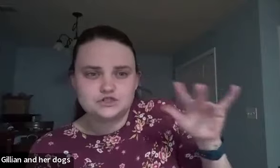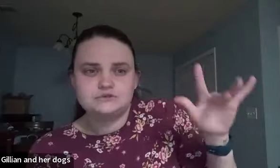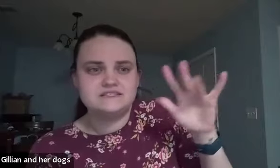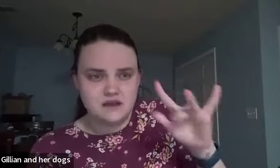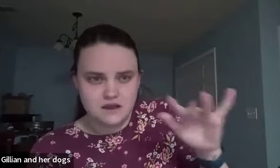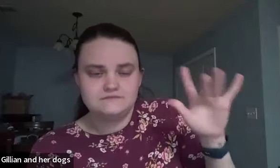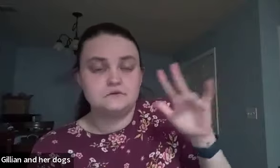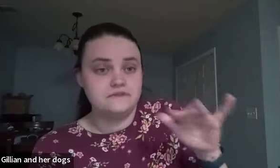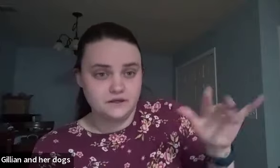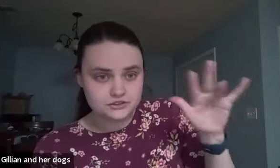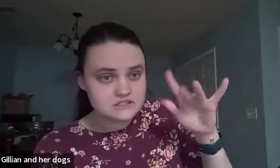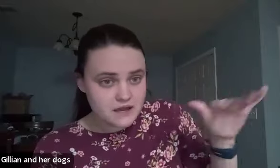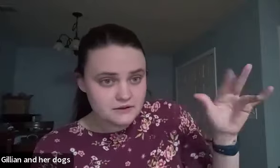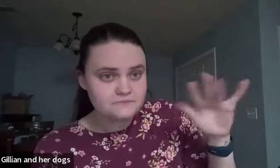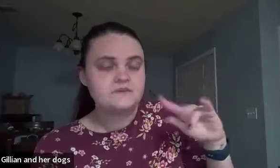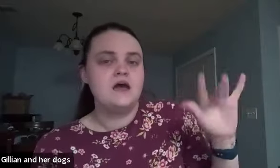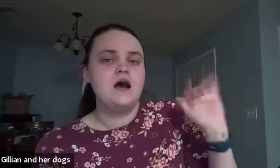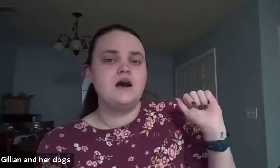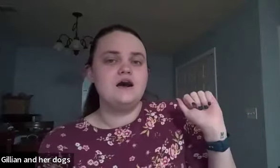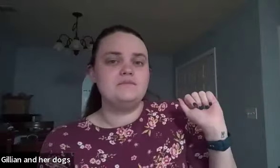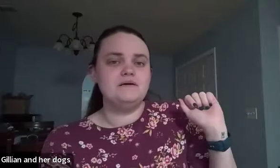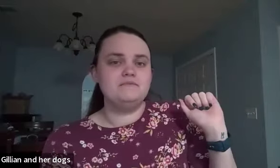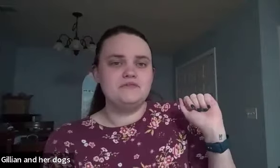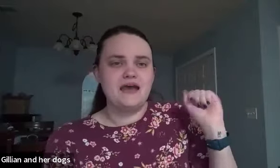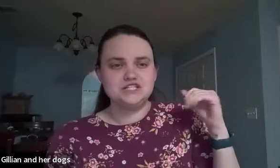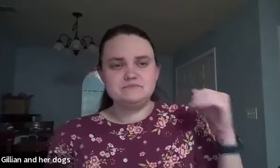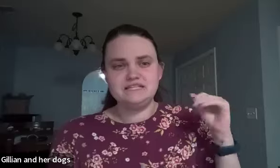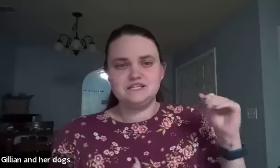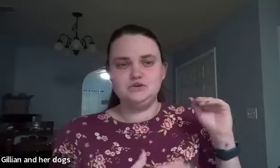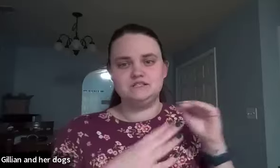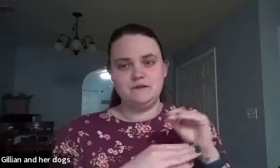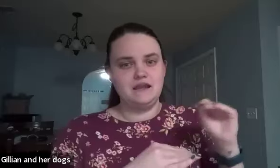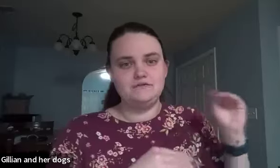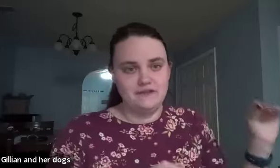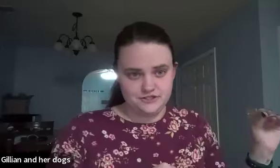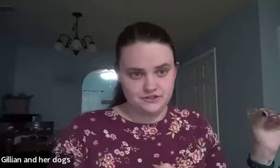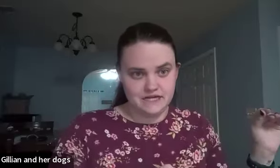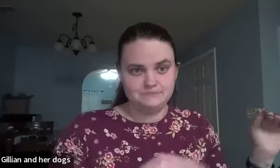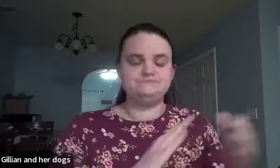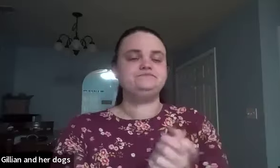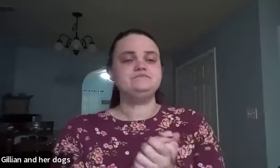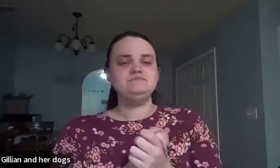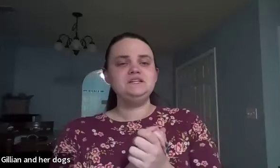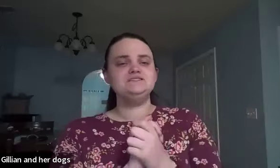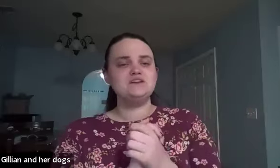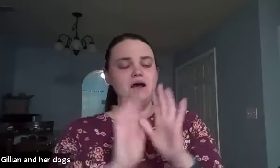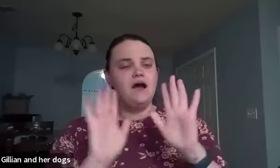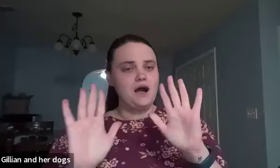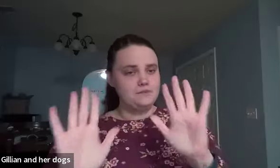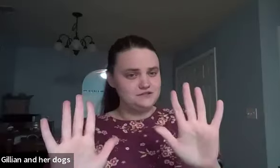actual sign for finger spell. But that just means that you are spelling out the letters in your name. So I'm gonna